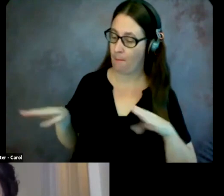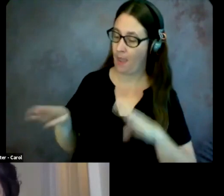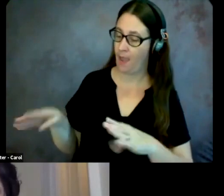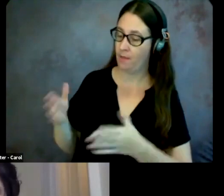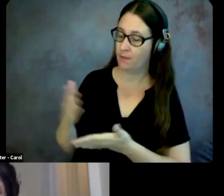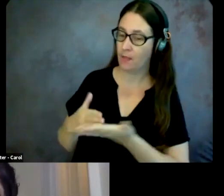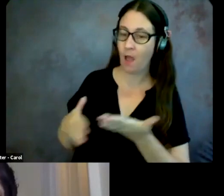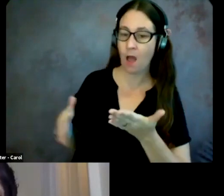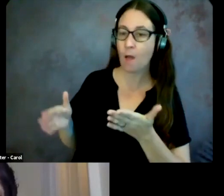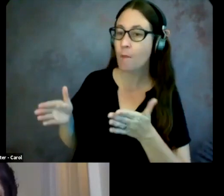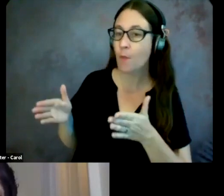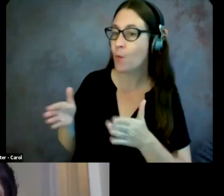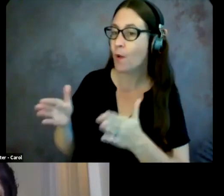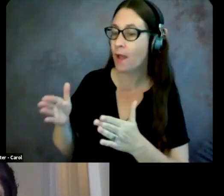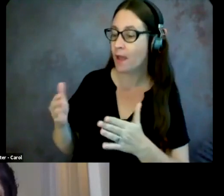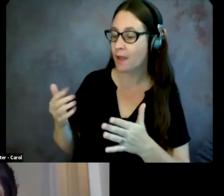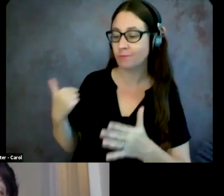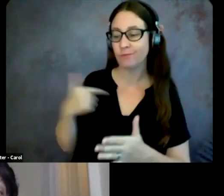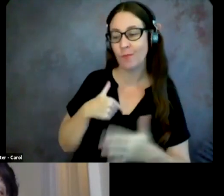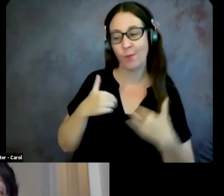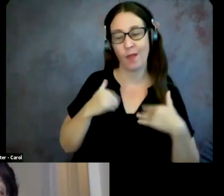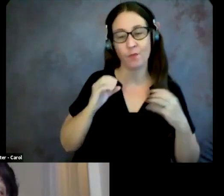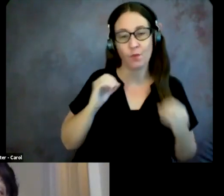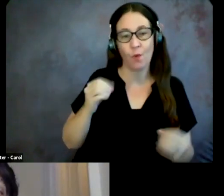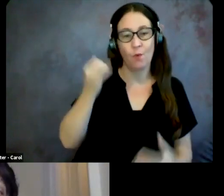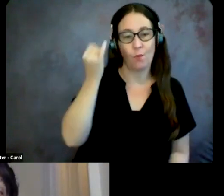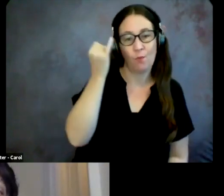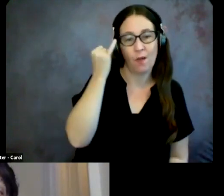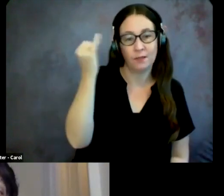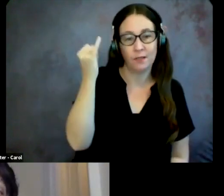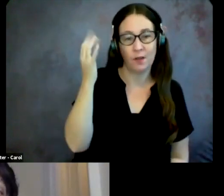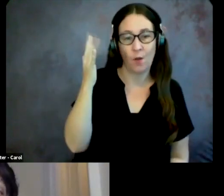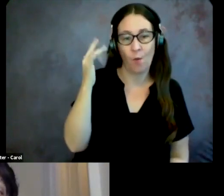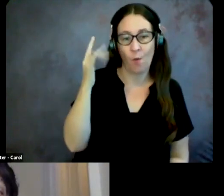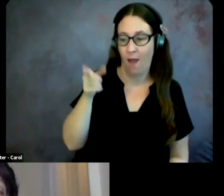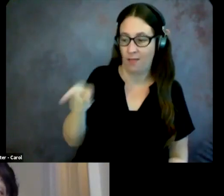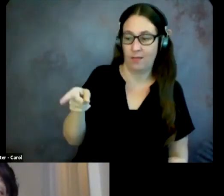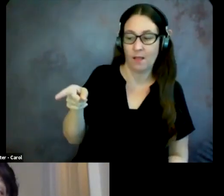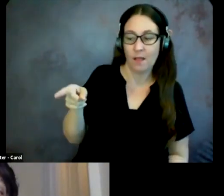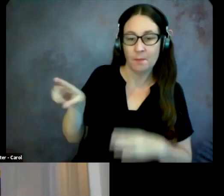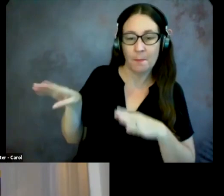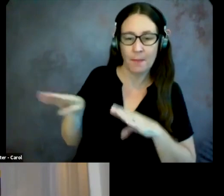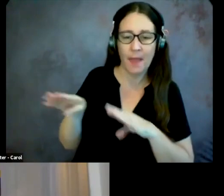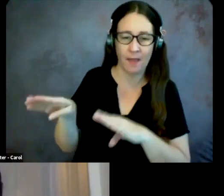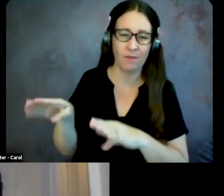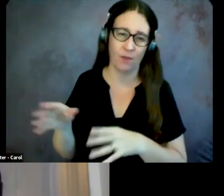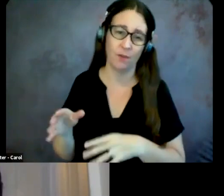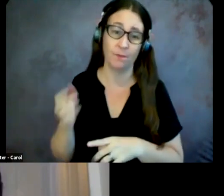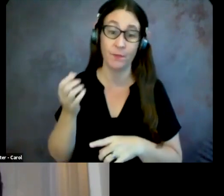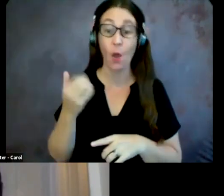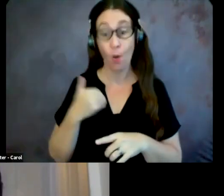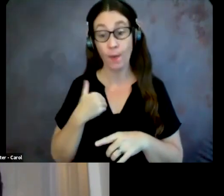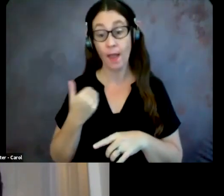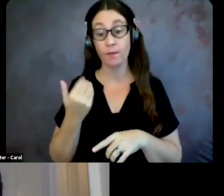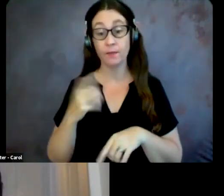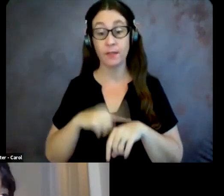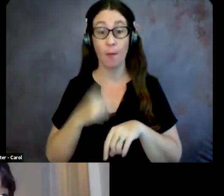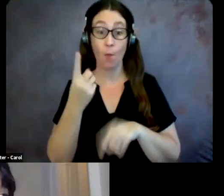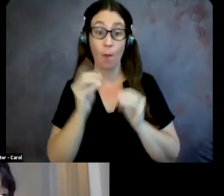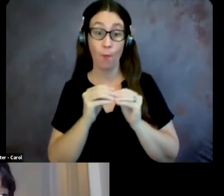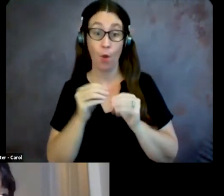you have no idea why they're acting that way. We actually have time for one more quick